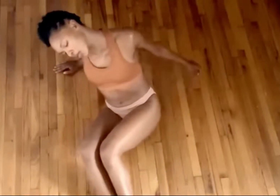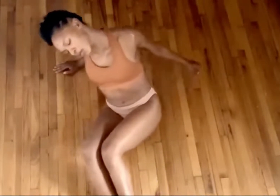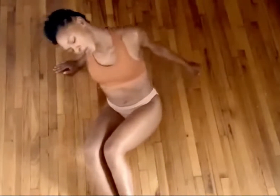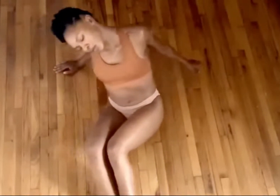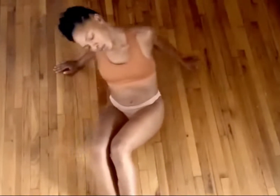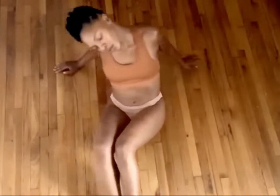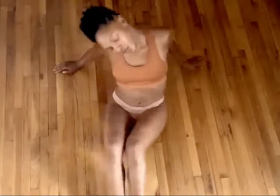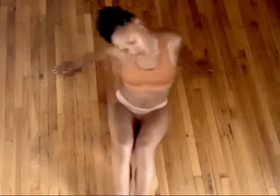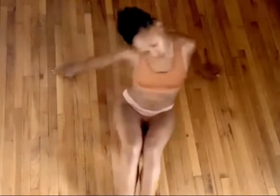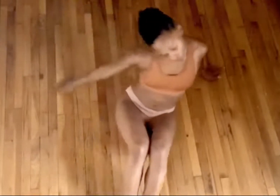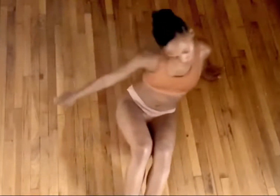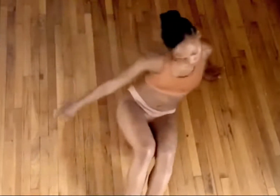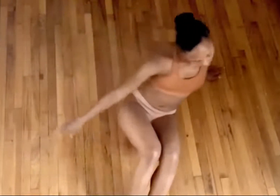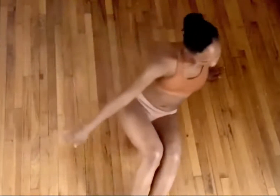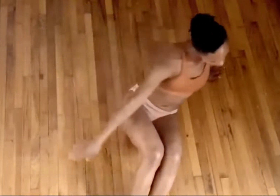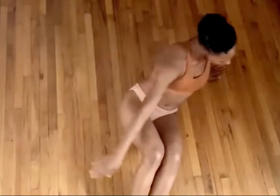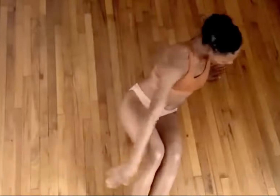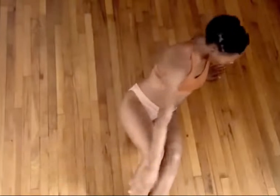die.